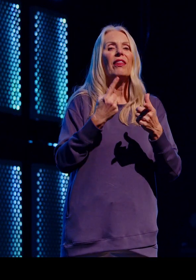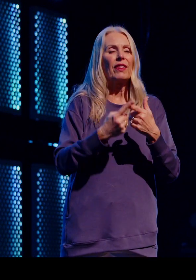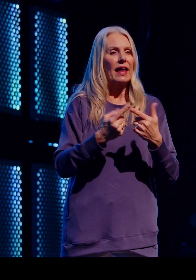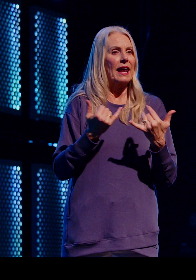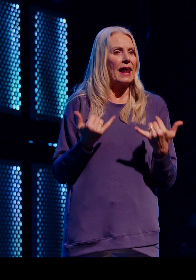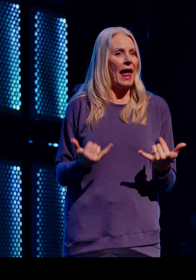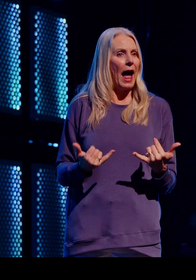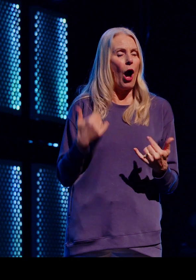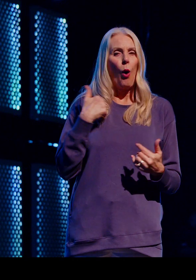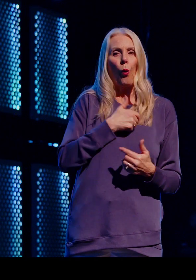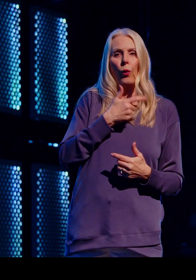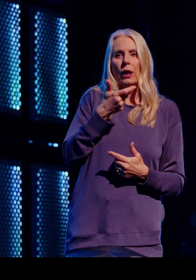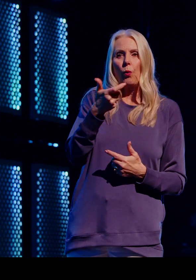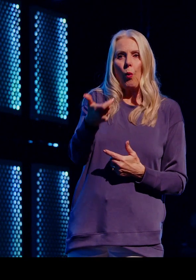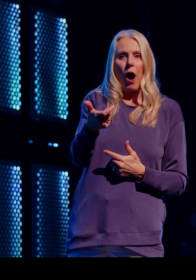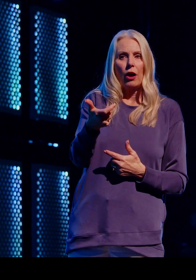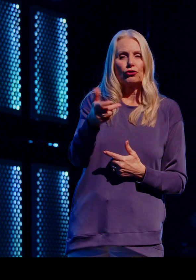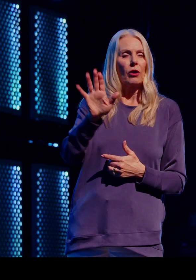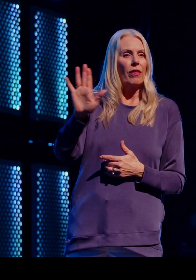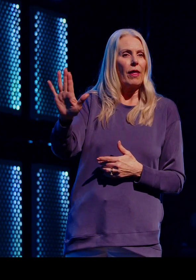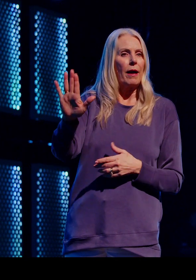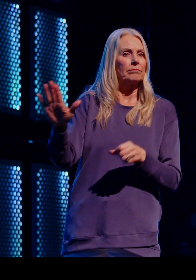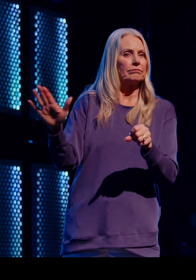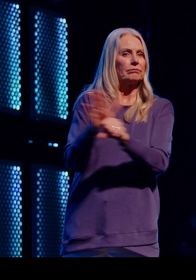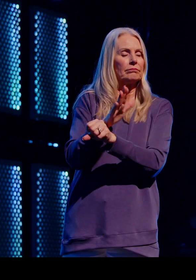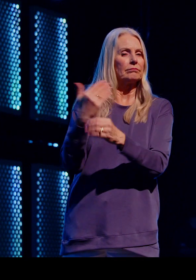watch them do it.